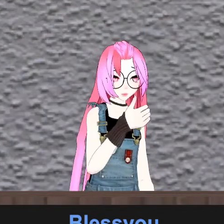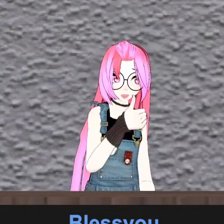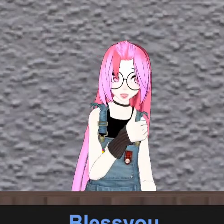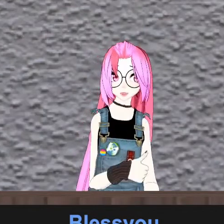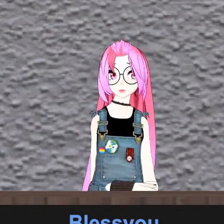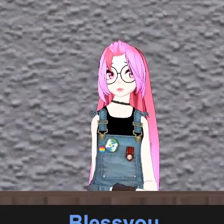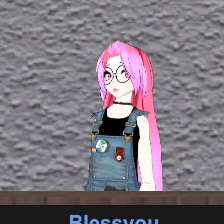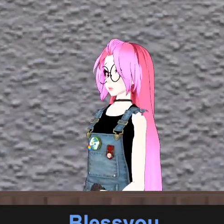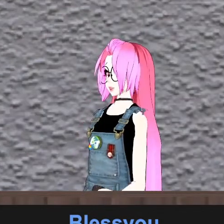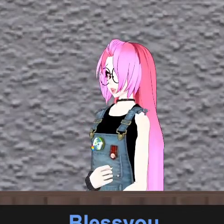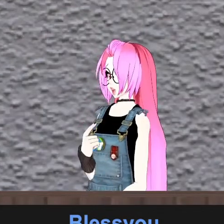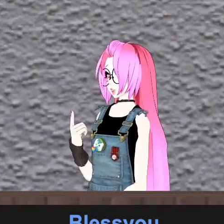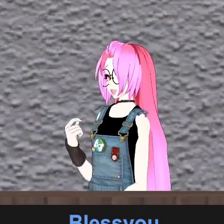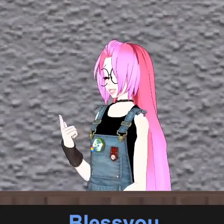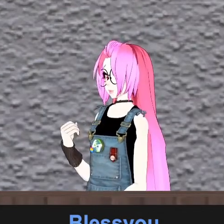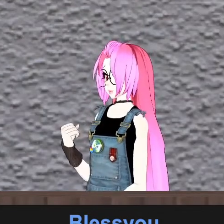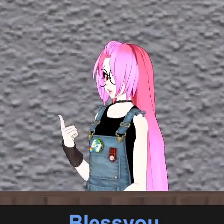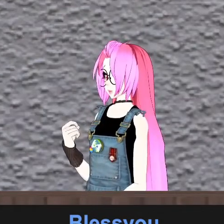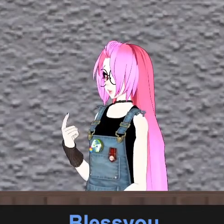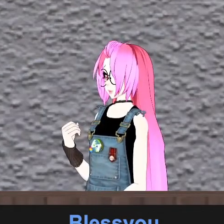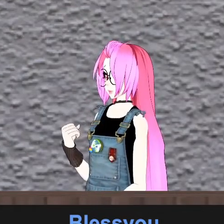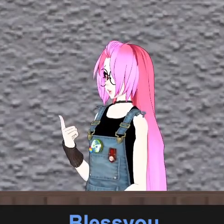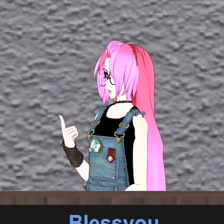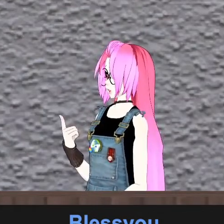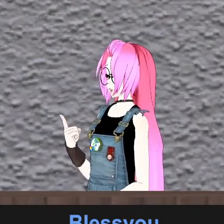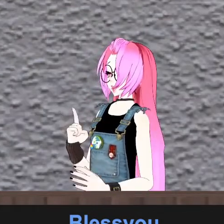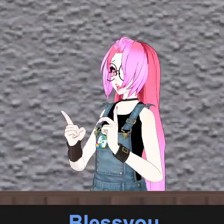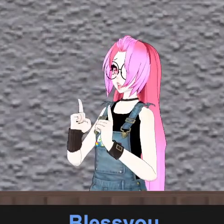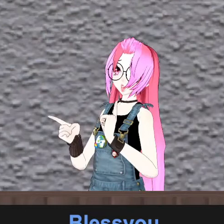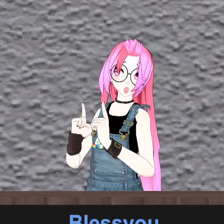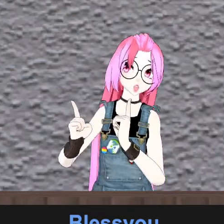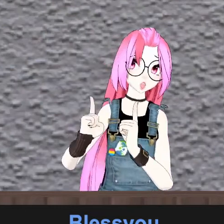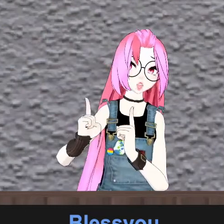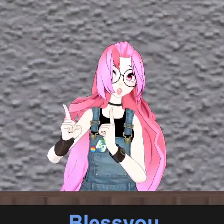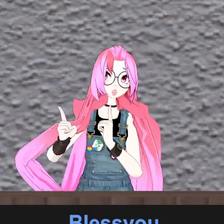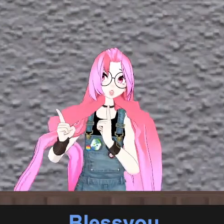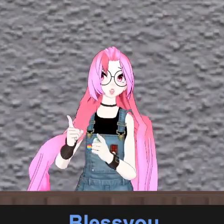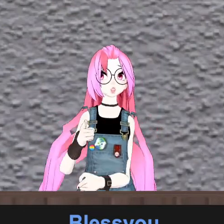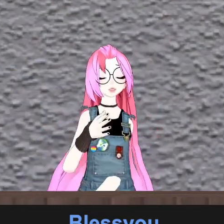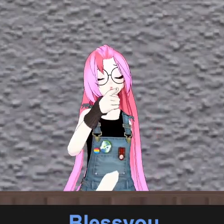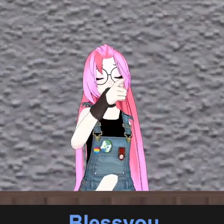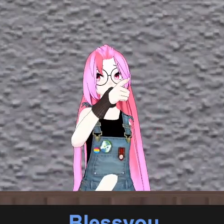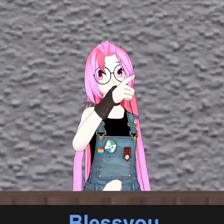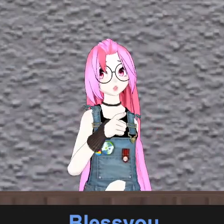Heck yeah. Any other questions? Or yeah, or that. You could also do this. Yeah, what's up?